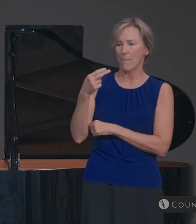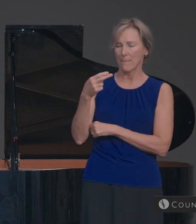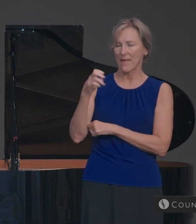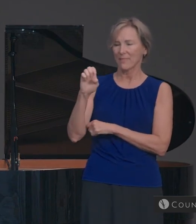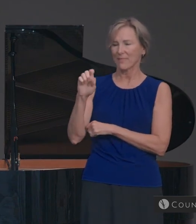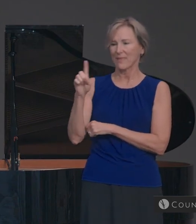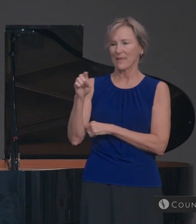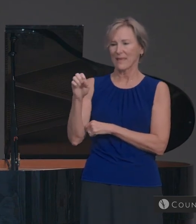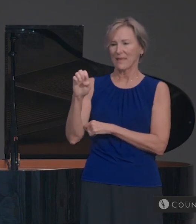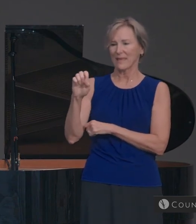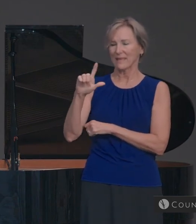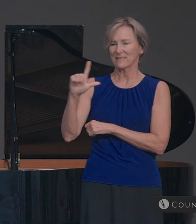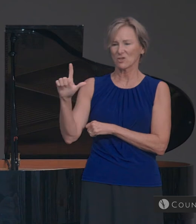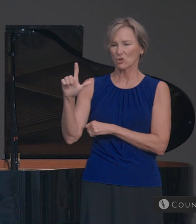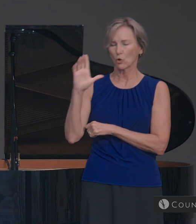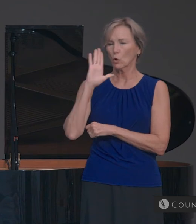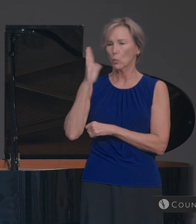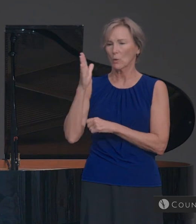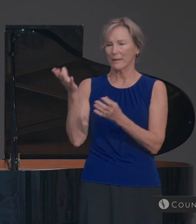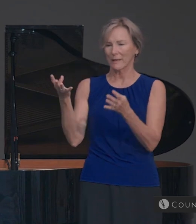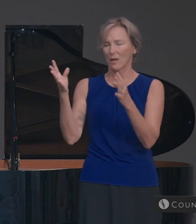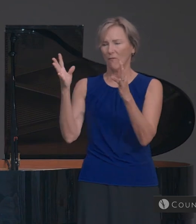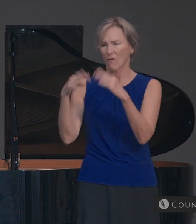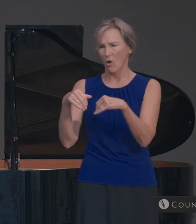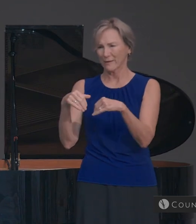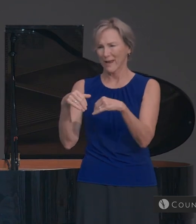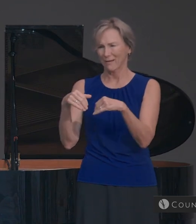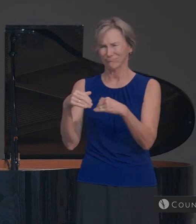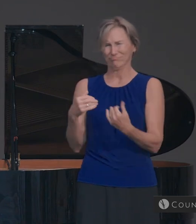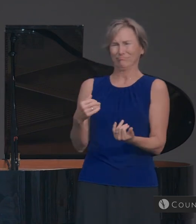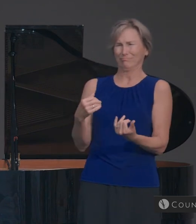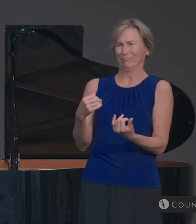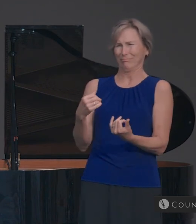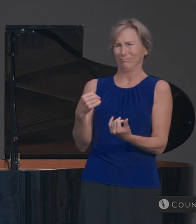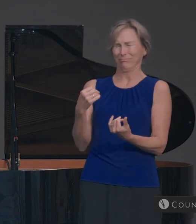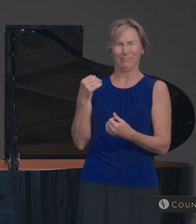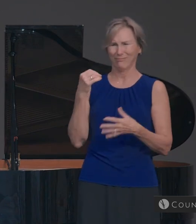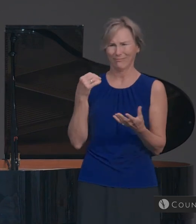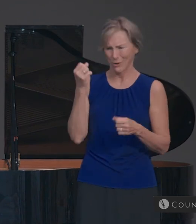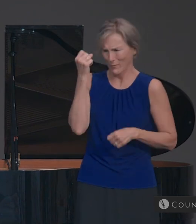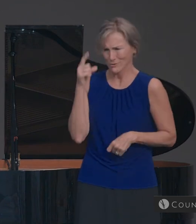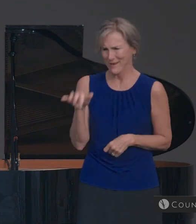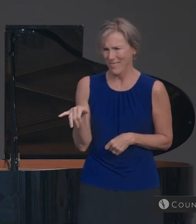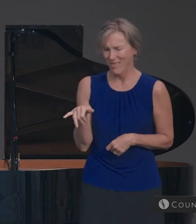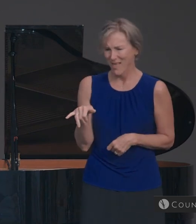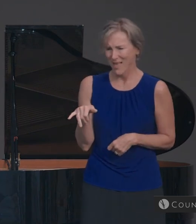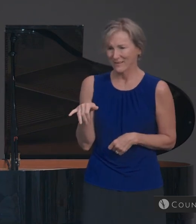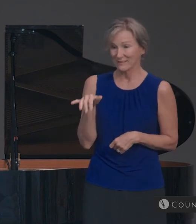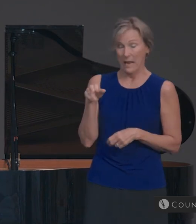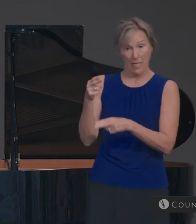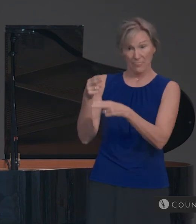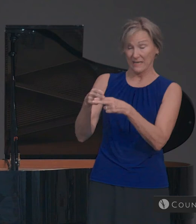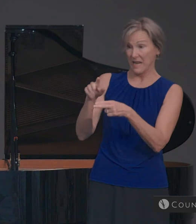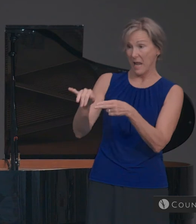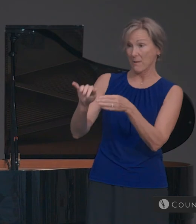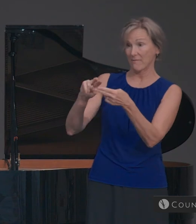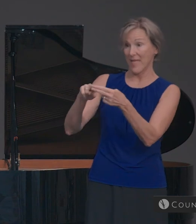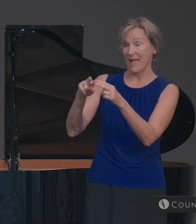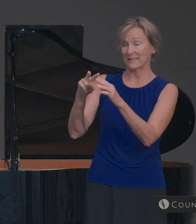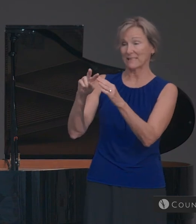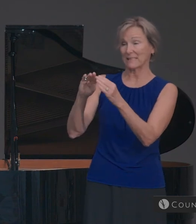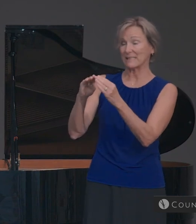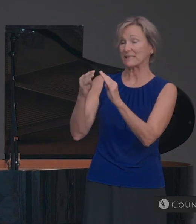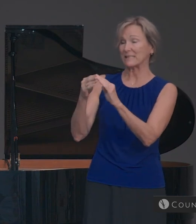place. That makes no sense until you understand that Beth Ezel means nearby city. The city that